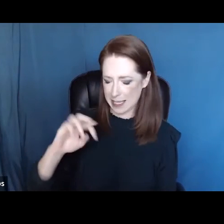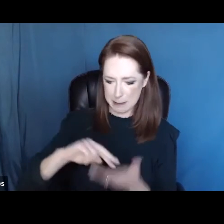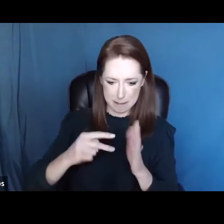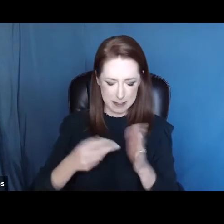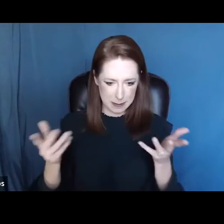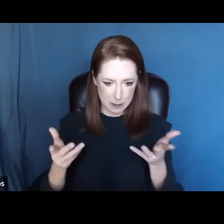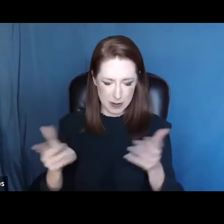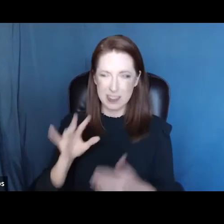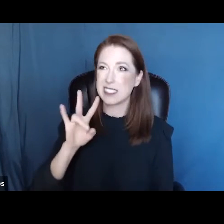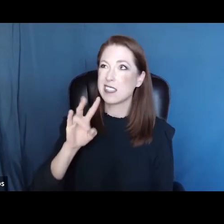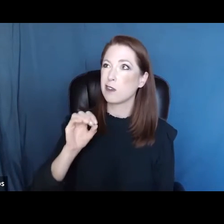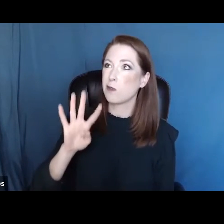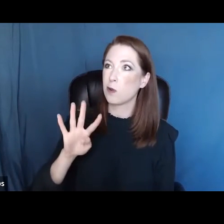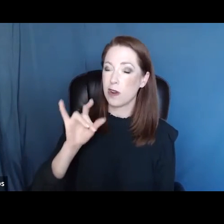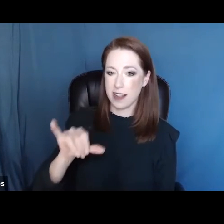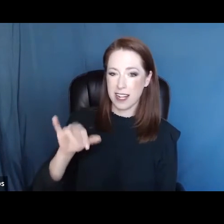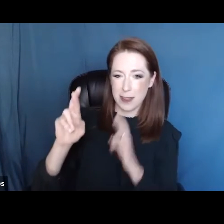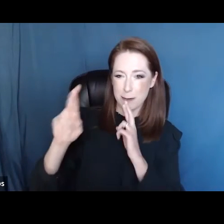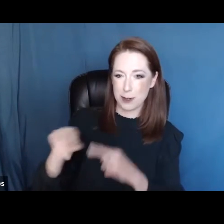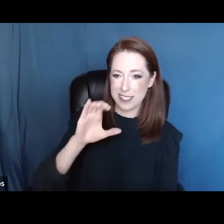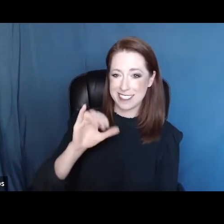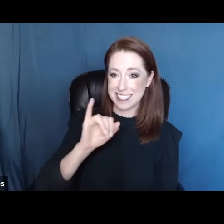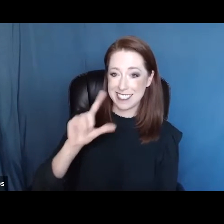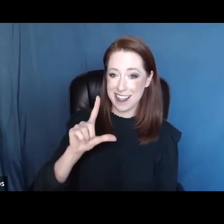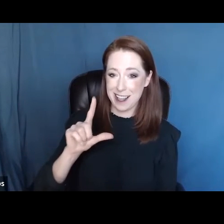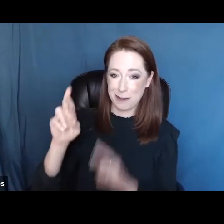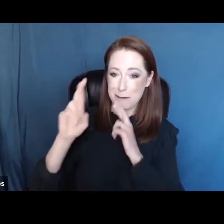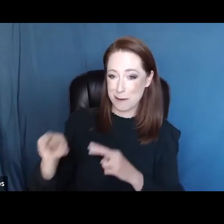704, the report, CIL reporting data.